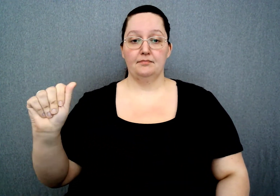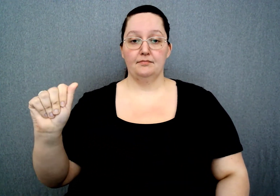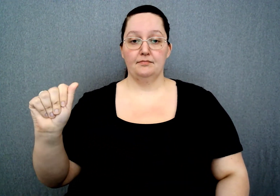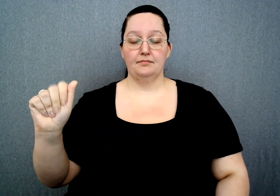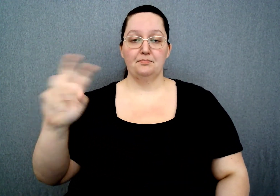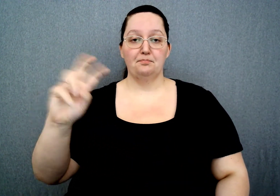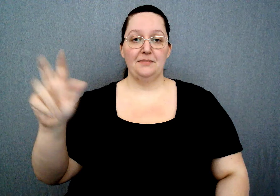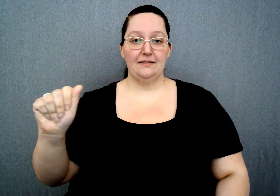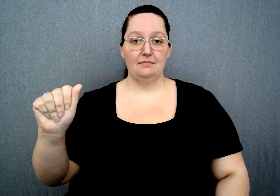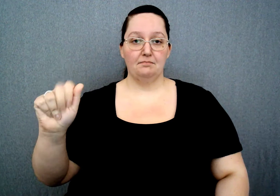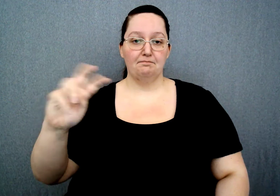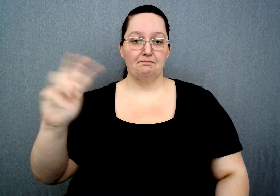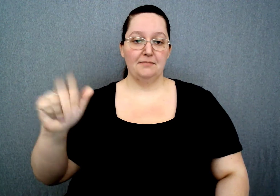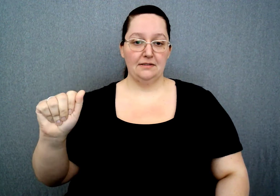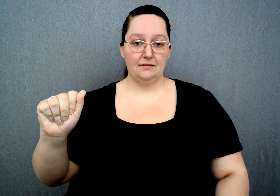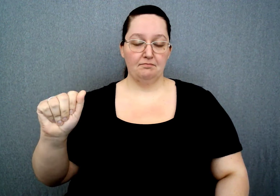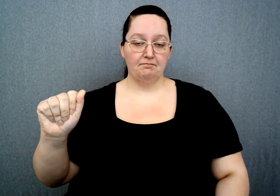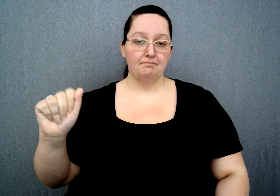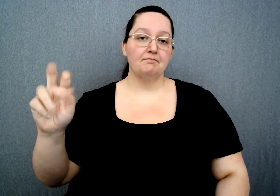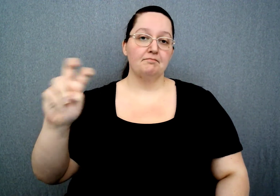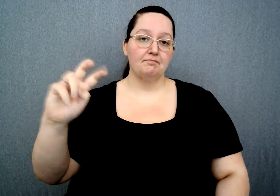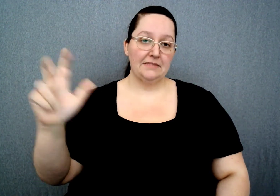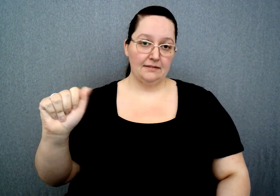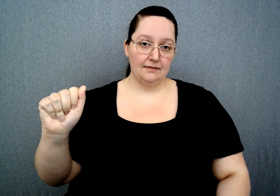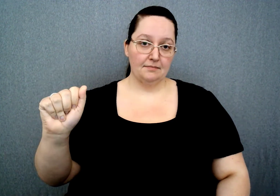is pizza, ZZA, fingerspelled loan sign.